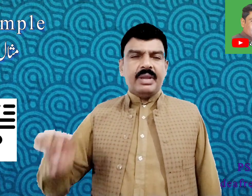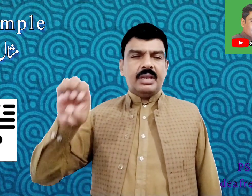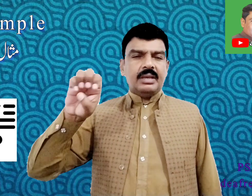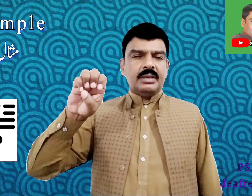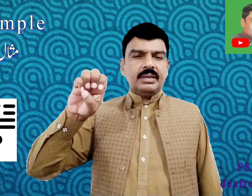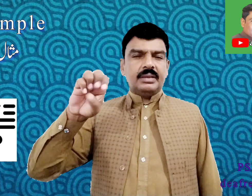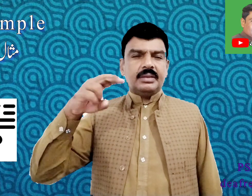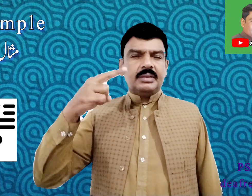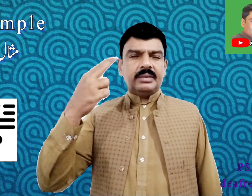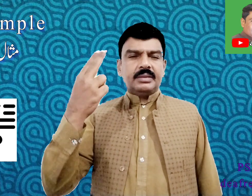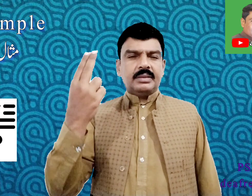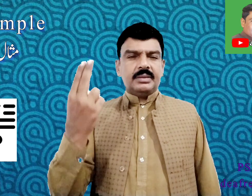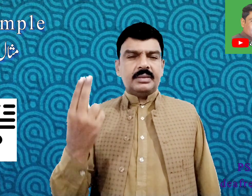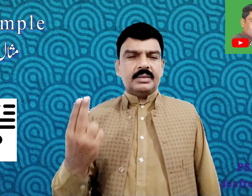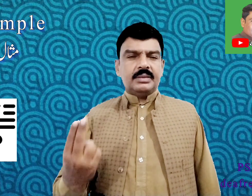example,